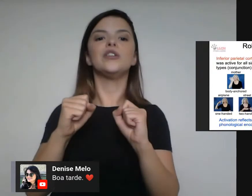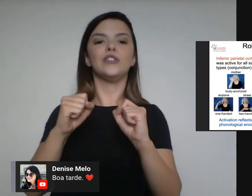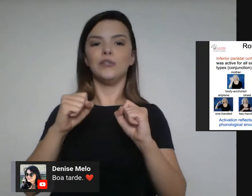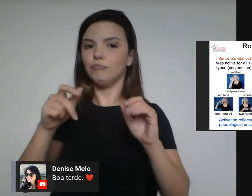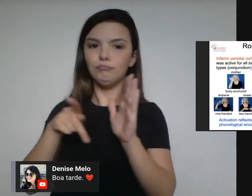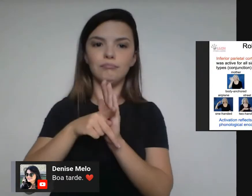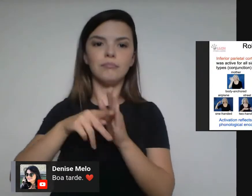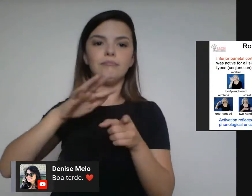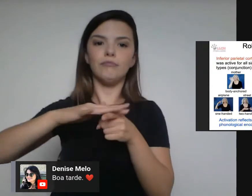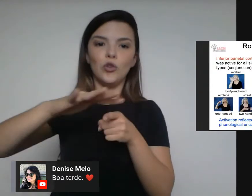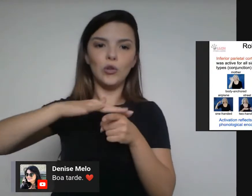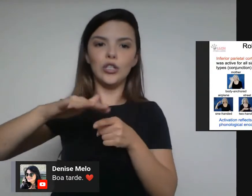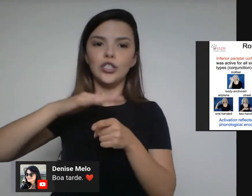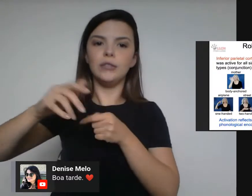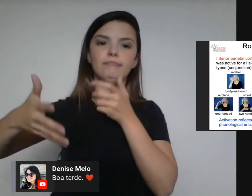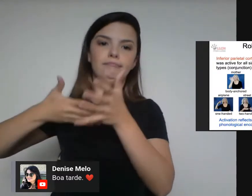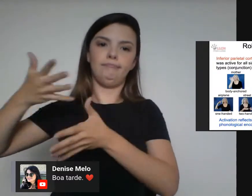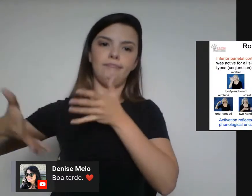sign language.